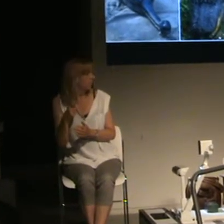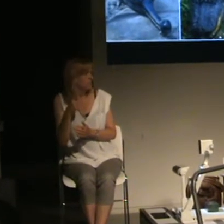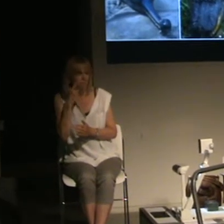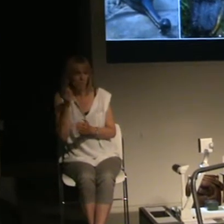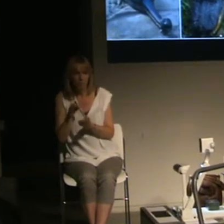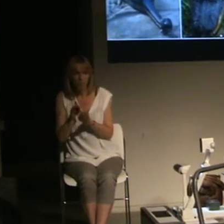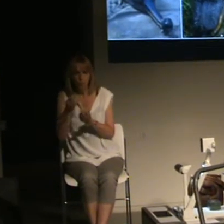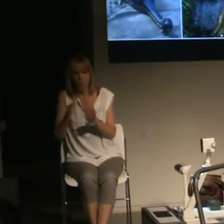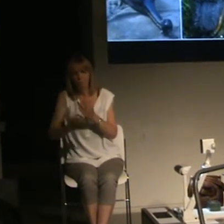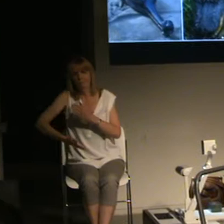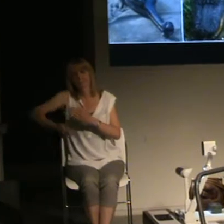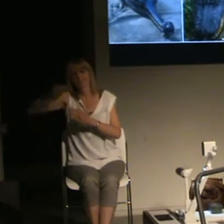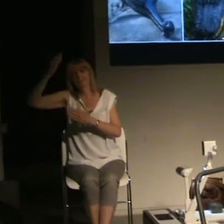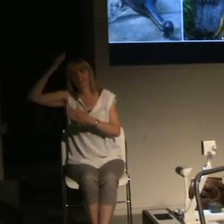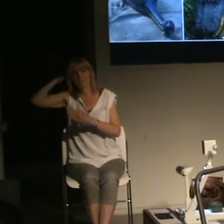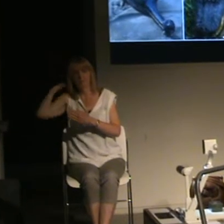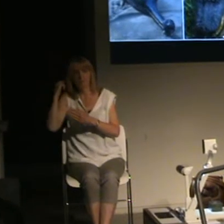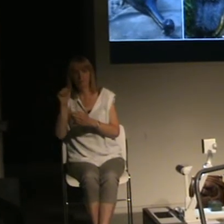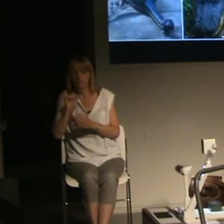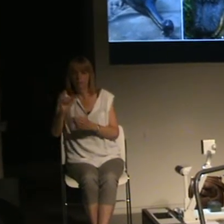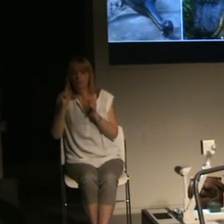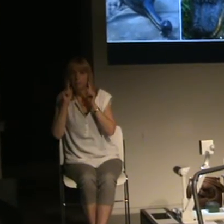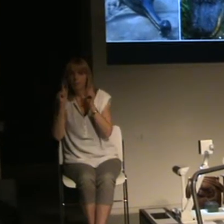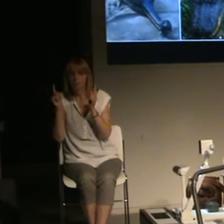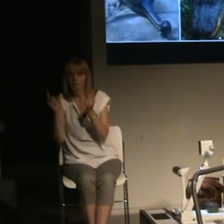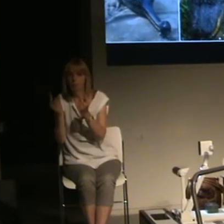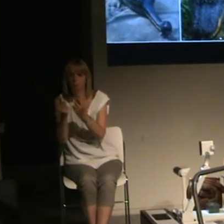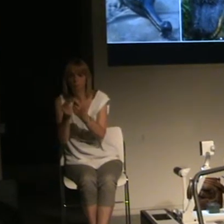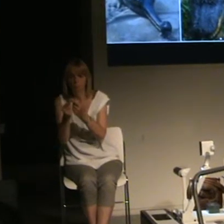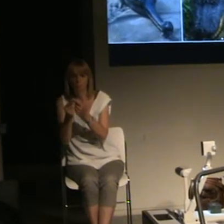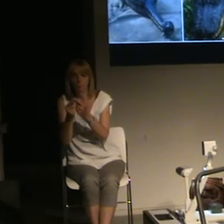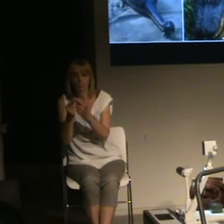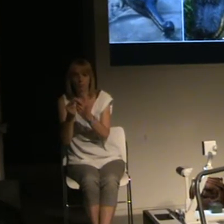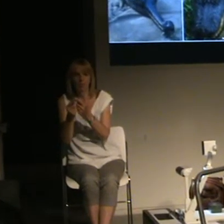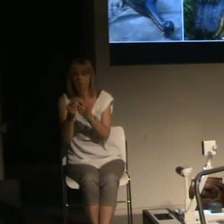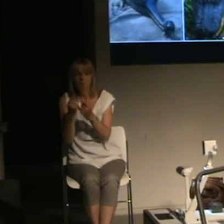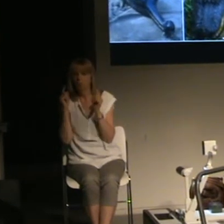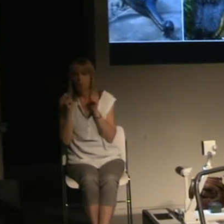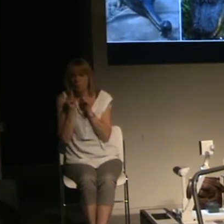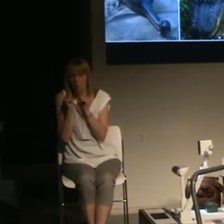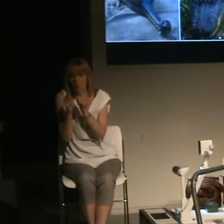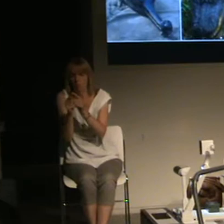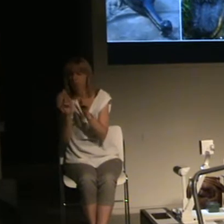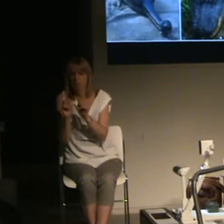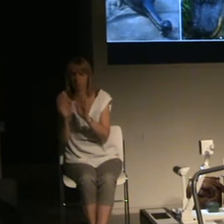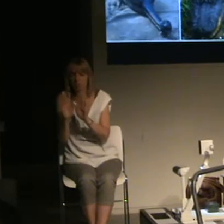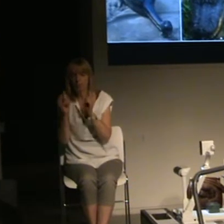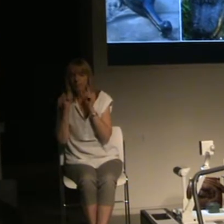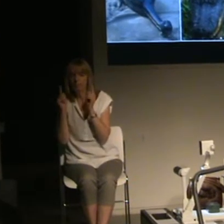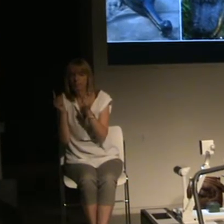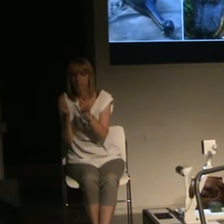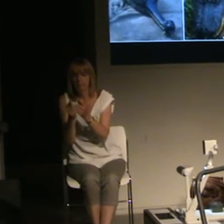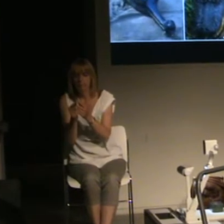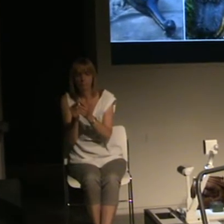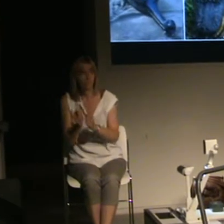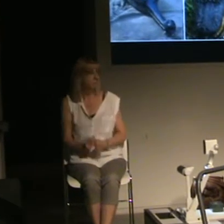the alligator has a rounded front to the snout, and it's generally not so long and pointed. But there is some variation, and the